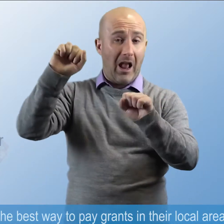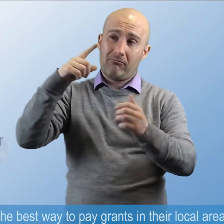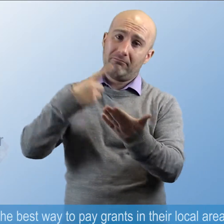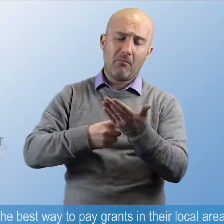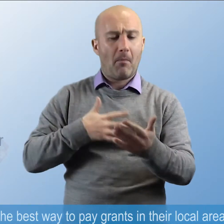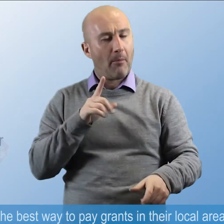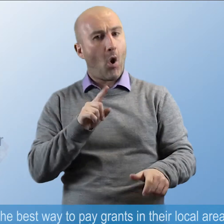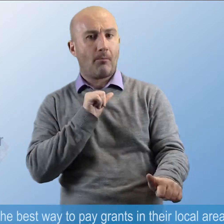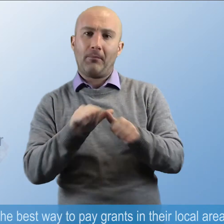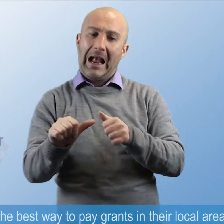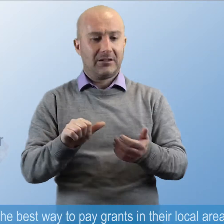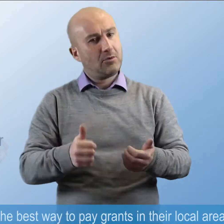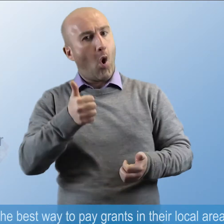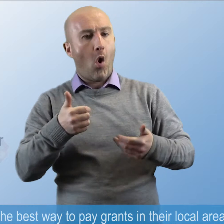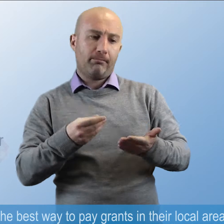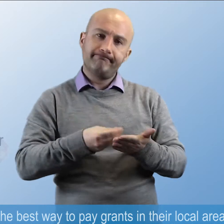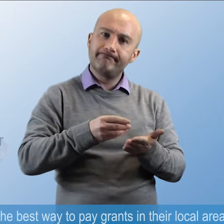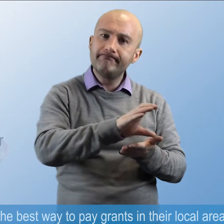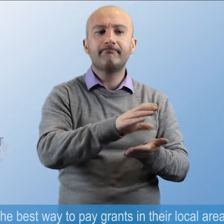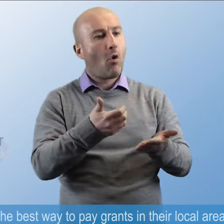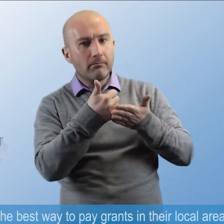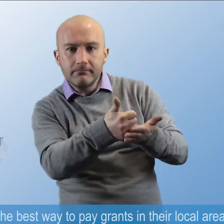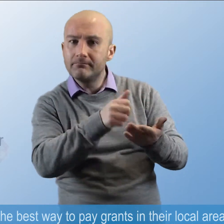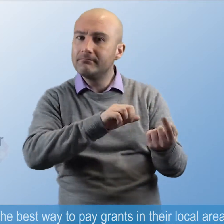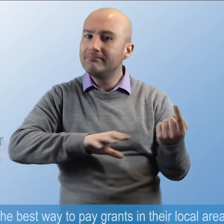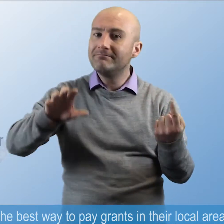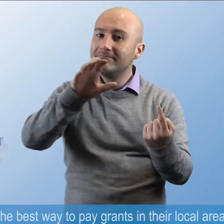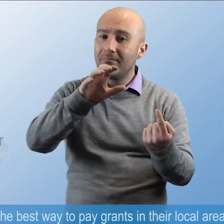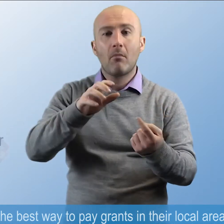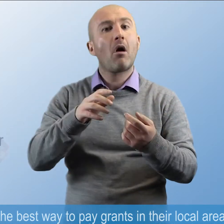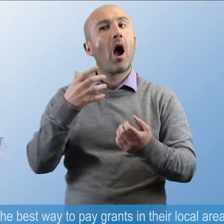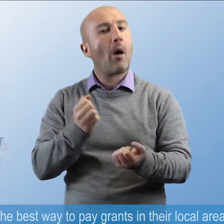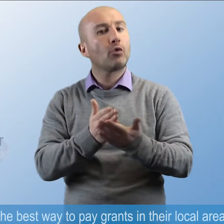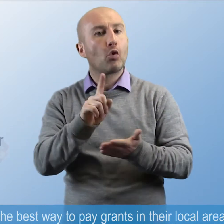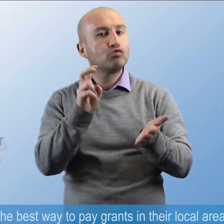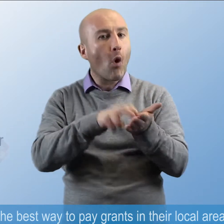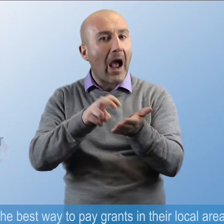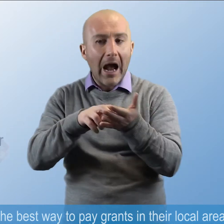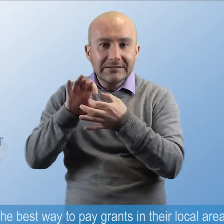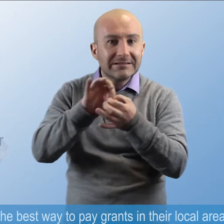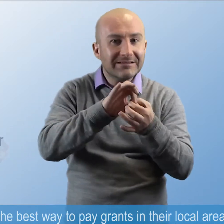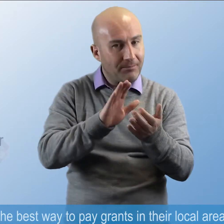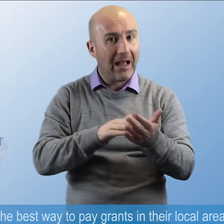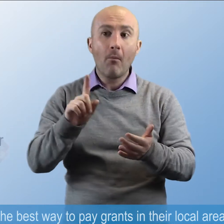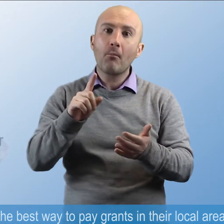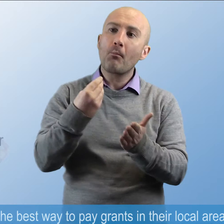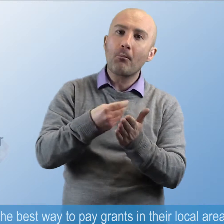False. Councils choose the best way to pay grants in the local area, making use of contracts to get the best value for